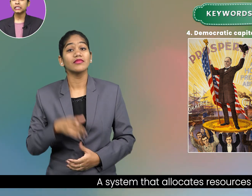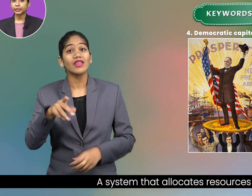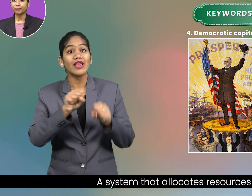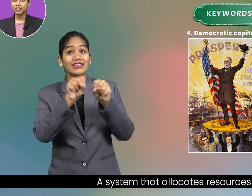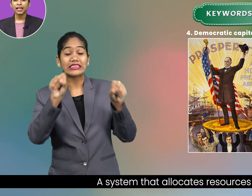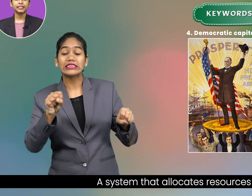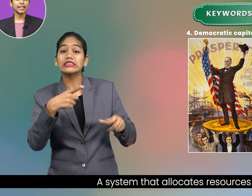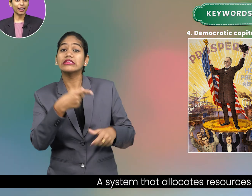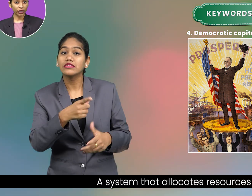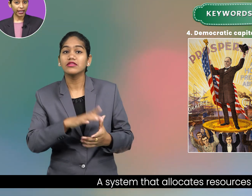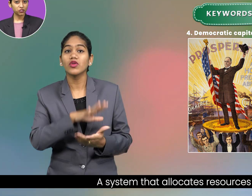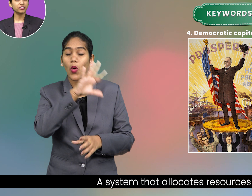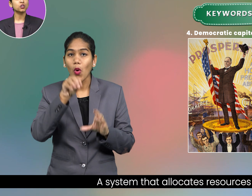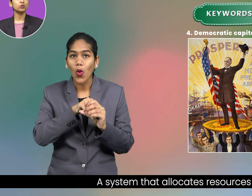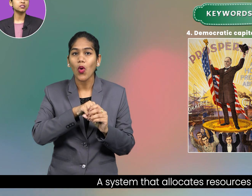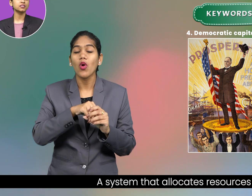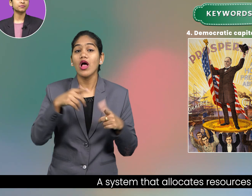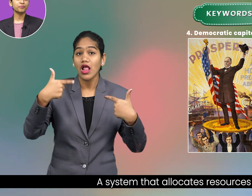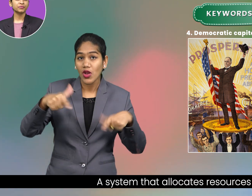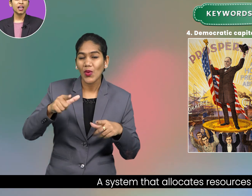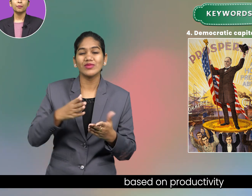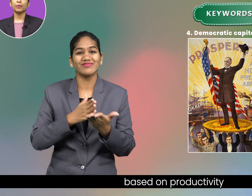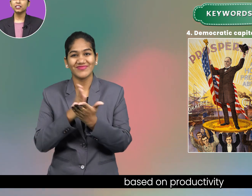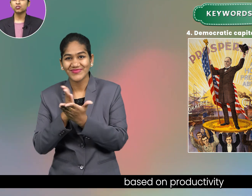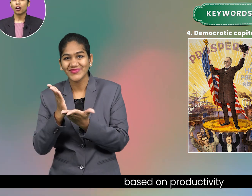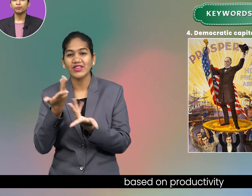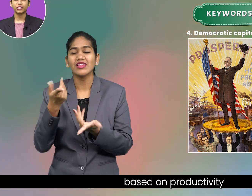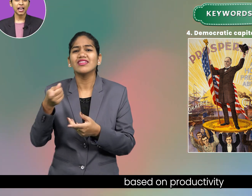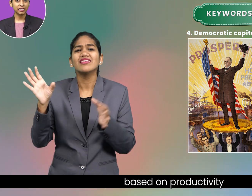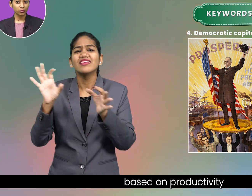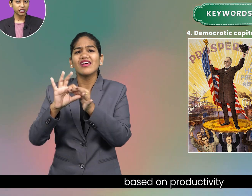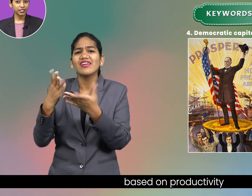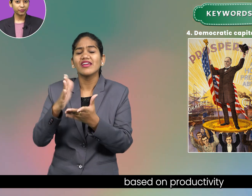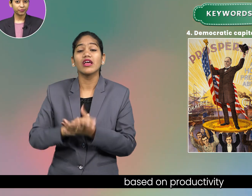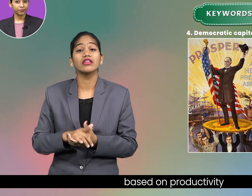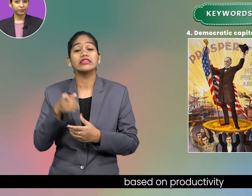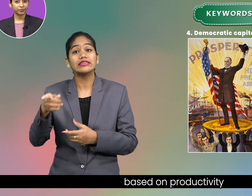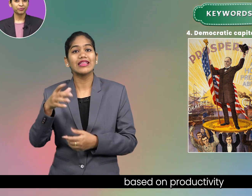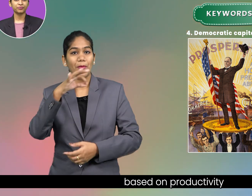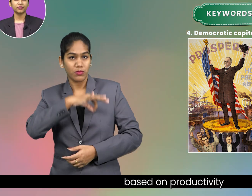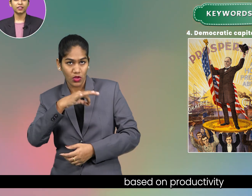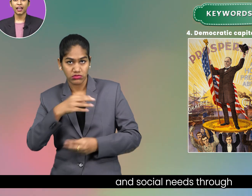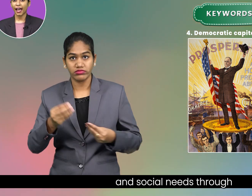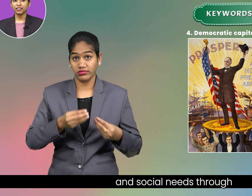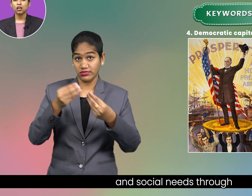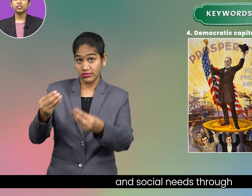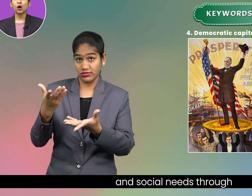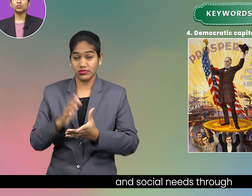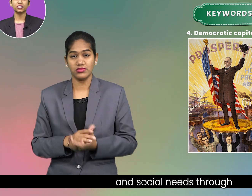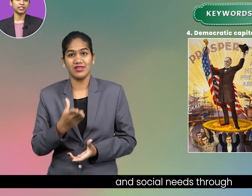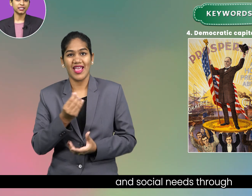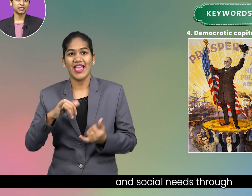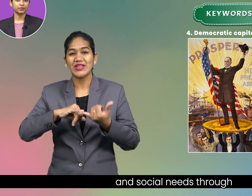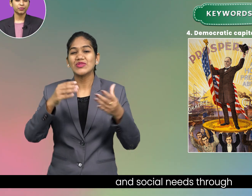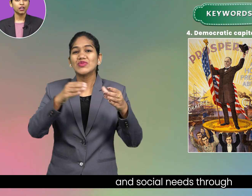A system that allocates resources based on productivity and